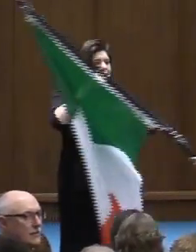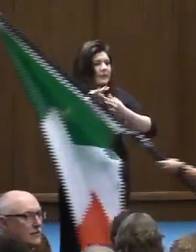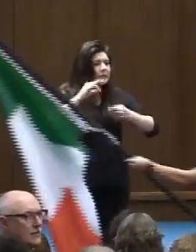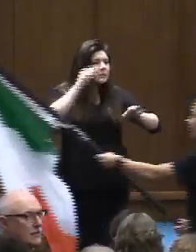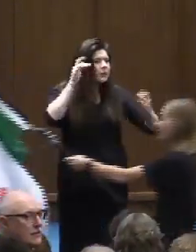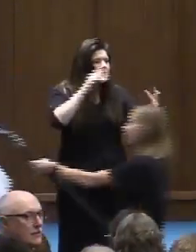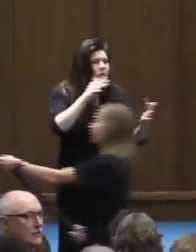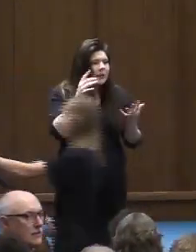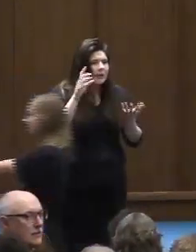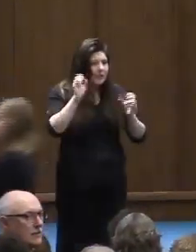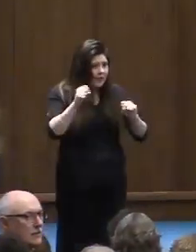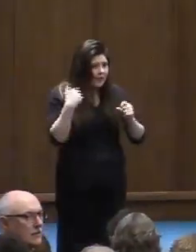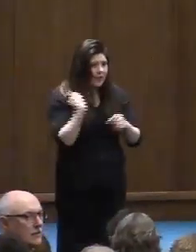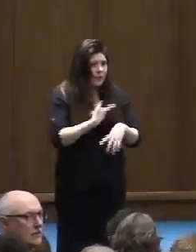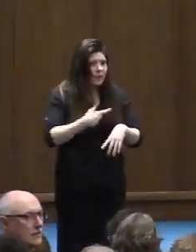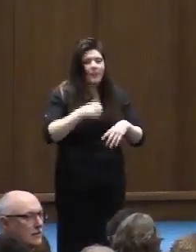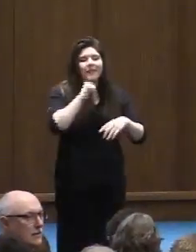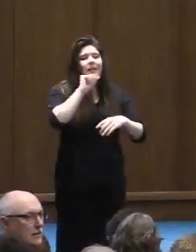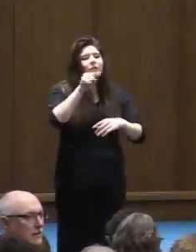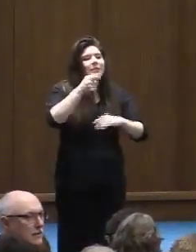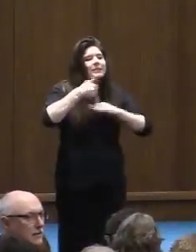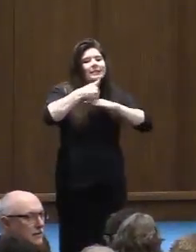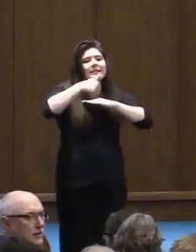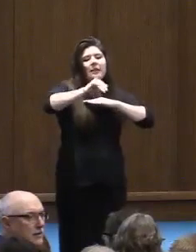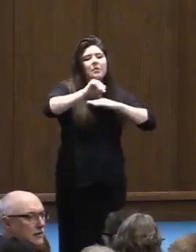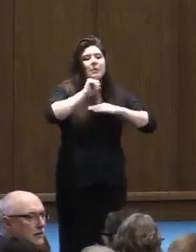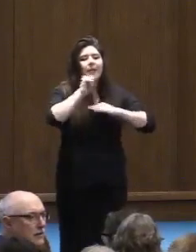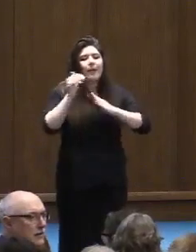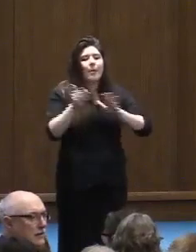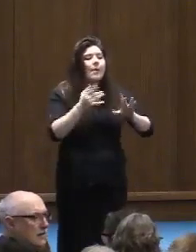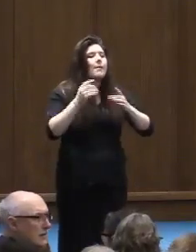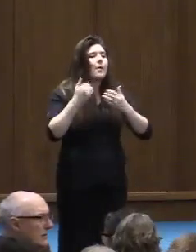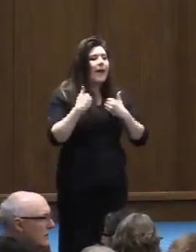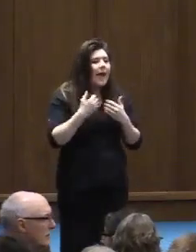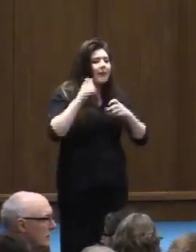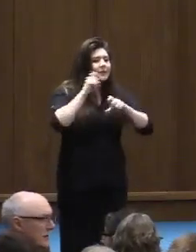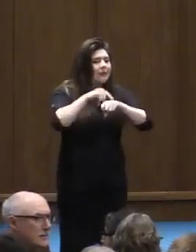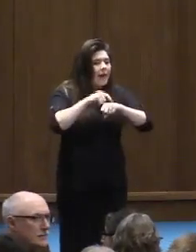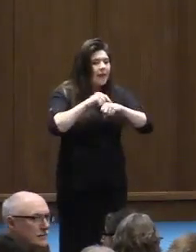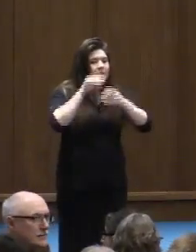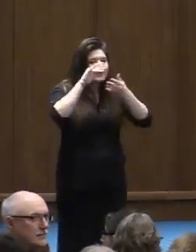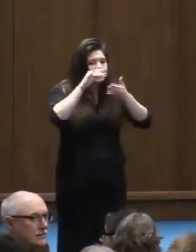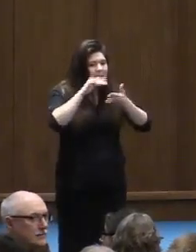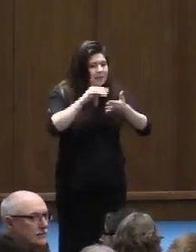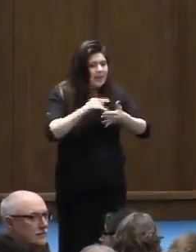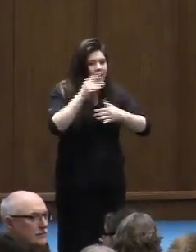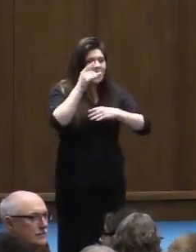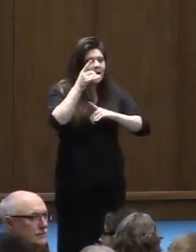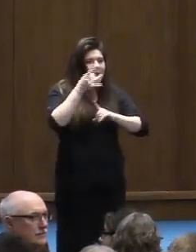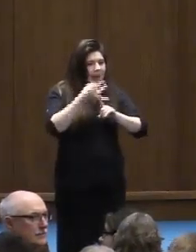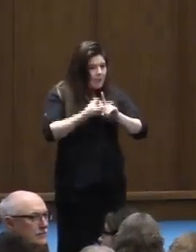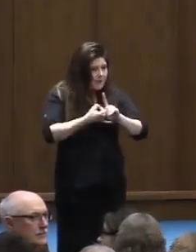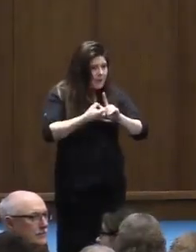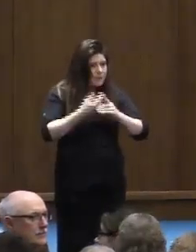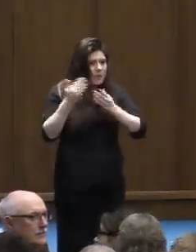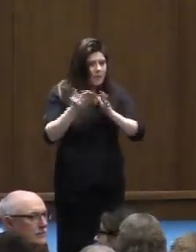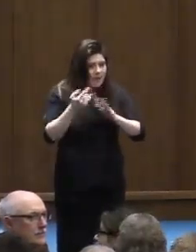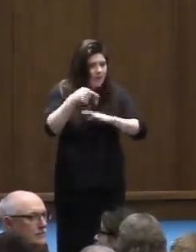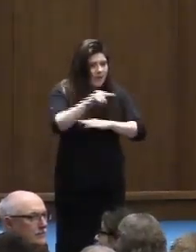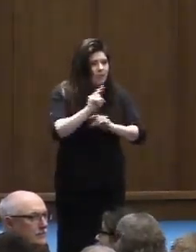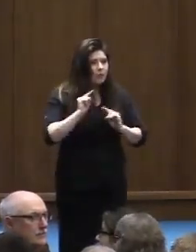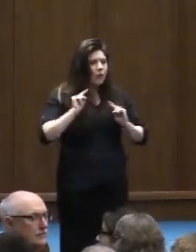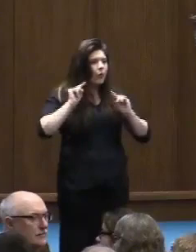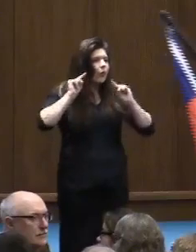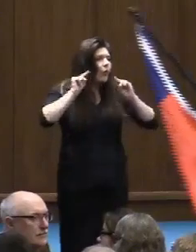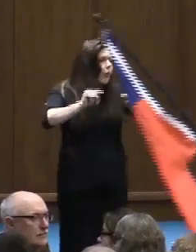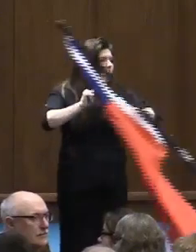we're not just going to send them out there unprepared. We're going to spend time with them for 8 months, preparing them to go on